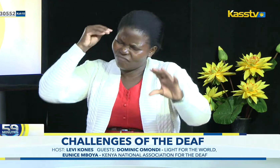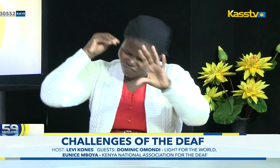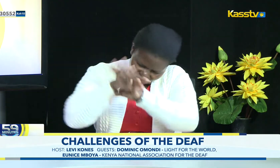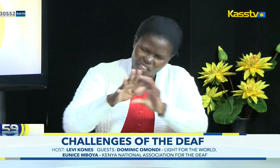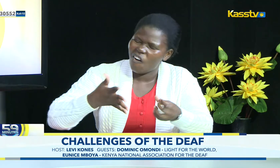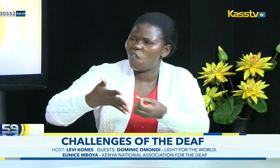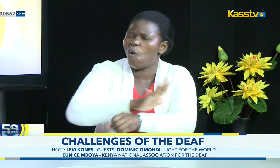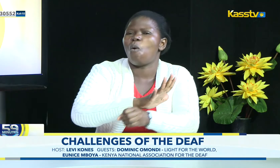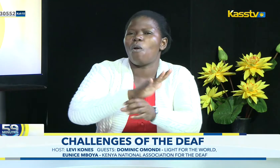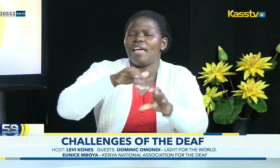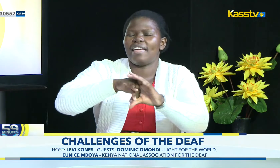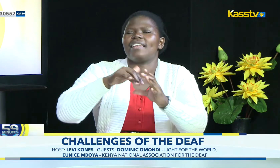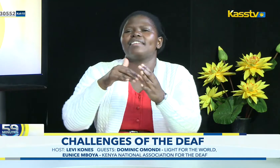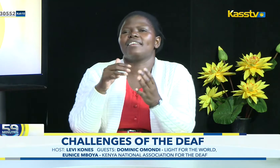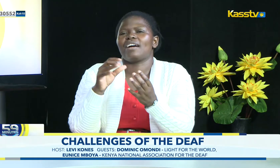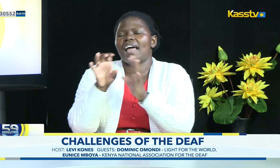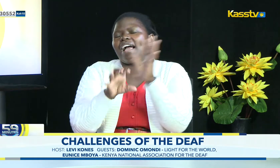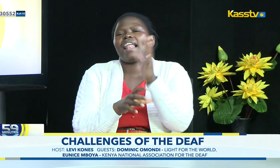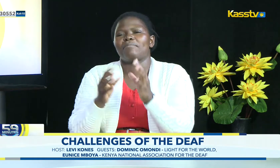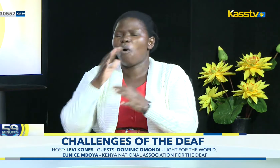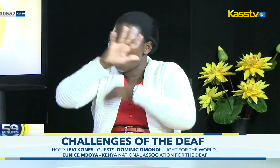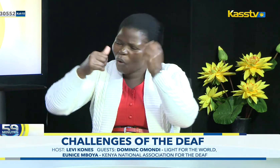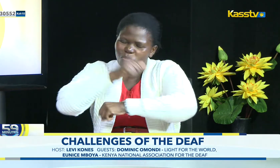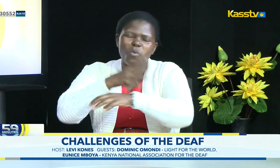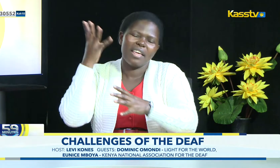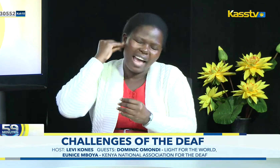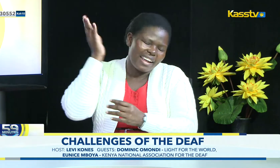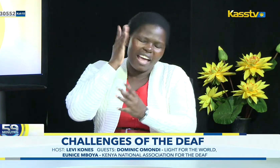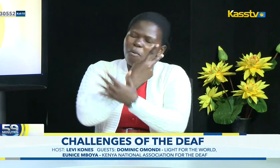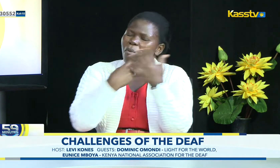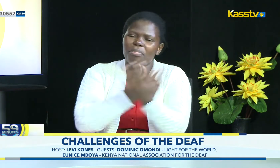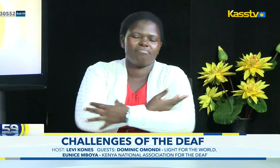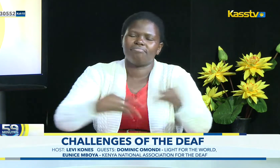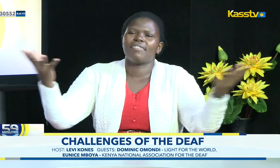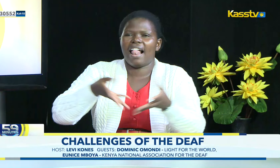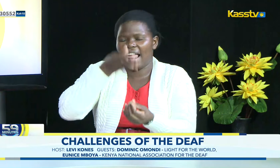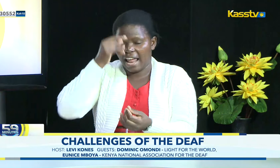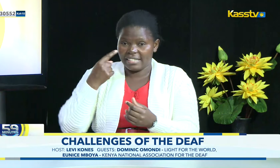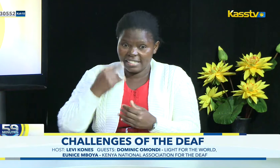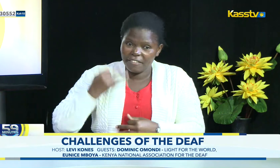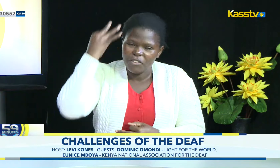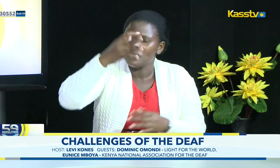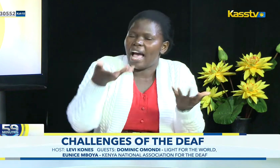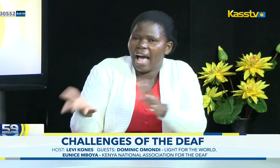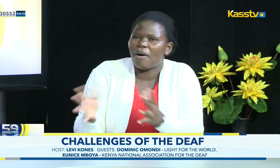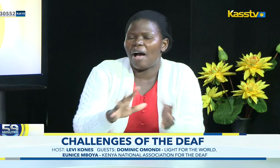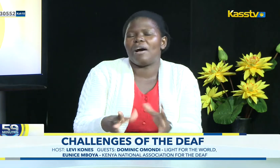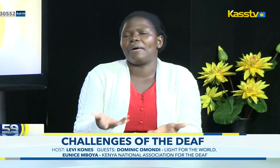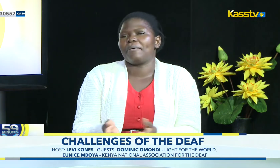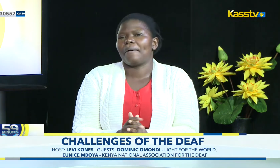having sign language fully in the curriculum, so that both schools, either hearing schools or deaf schools, can learn